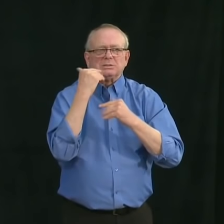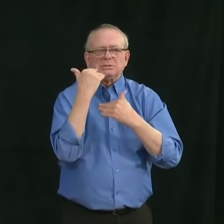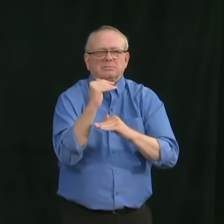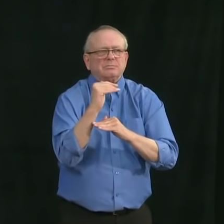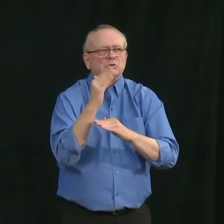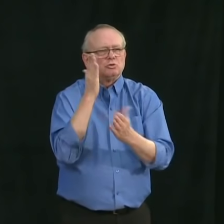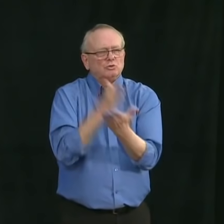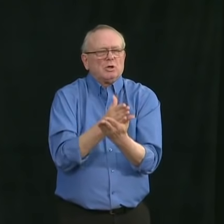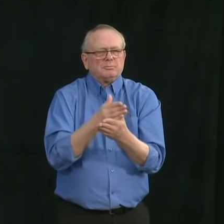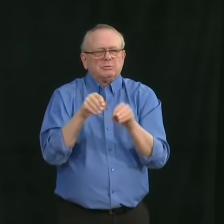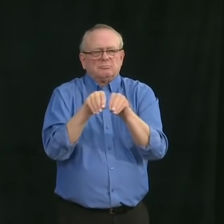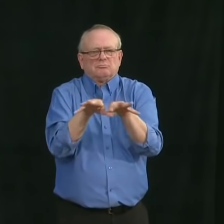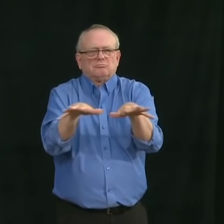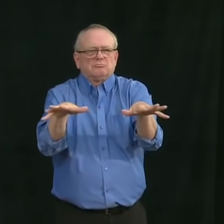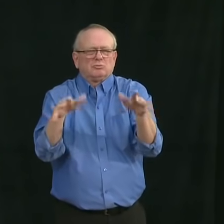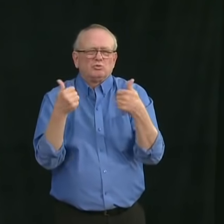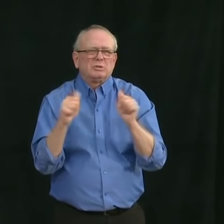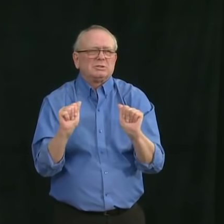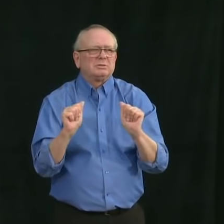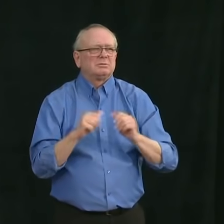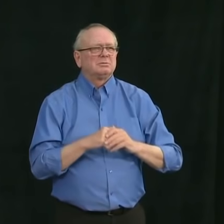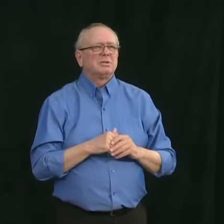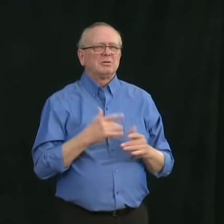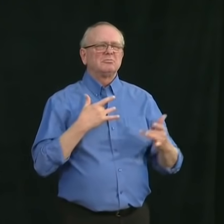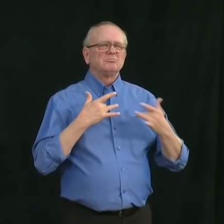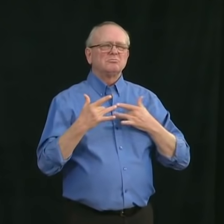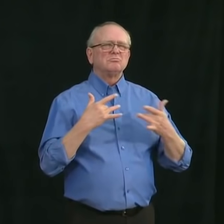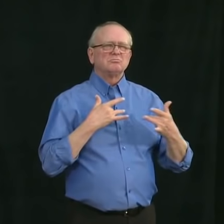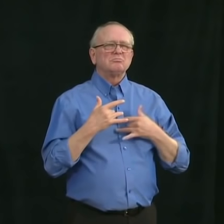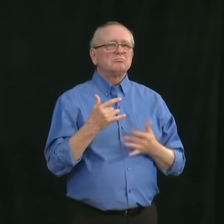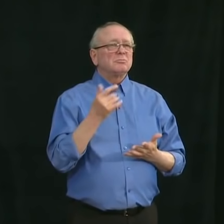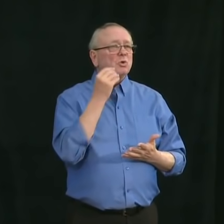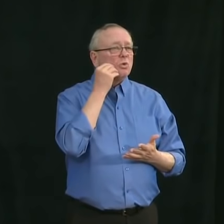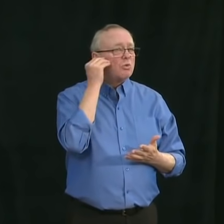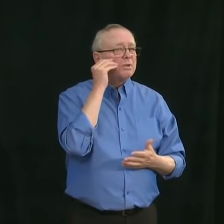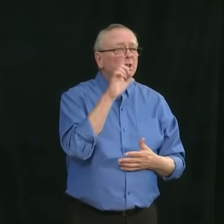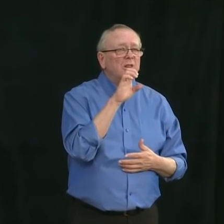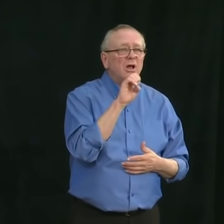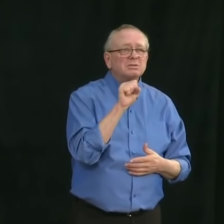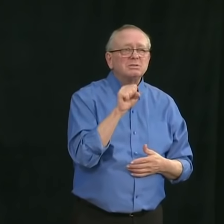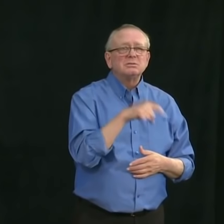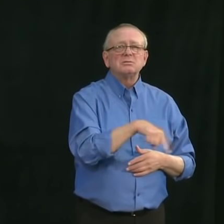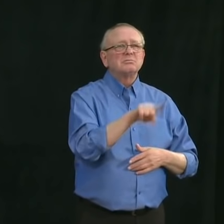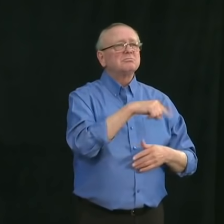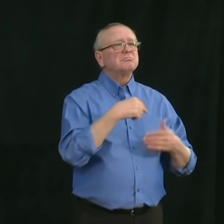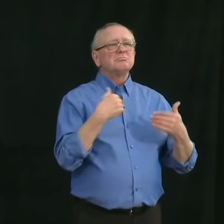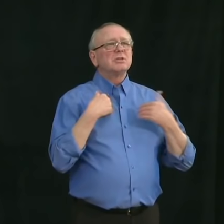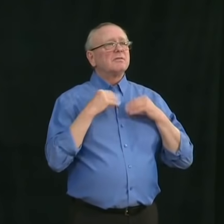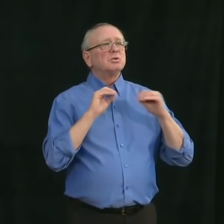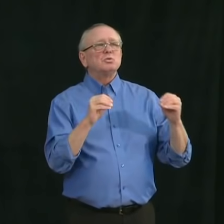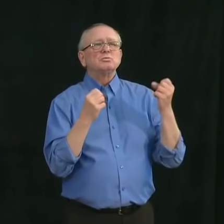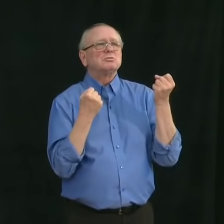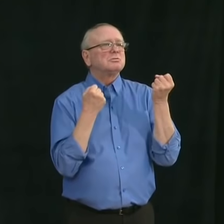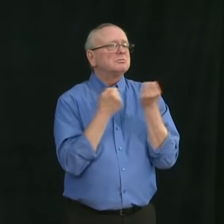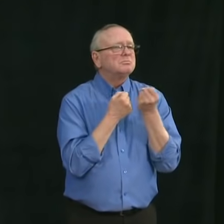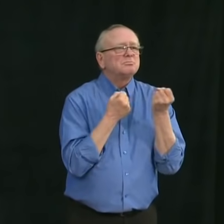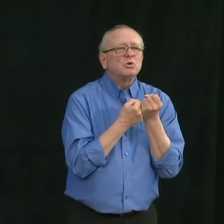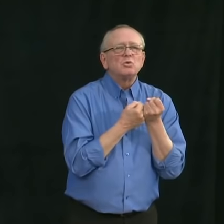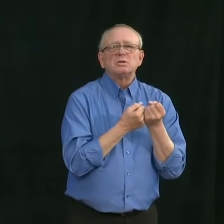homeless Albertans don't have access to the same kinds of supports and resources that many of us have available and take for